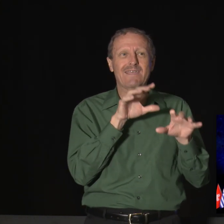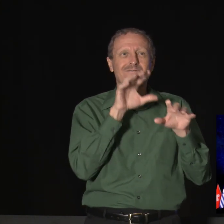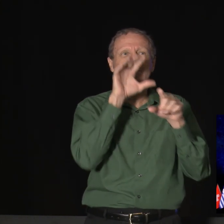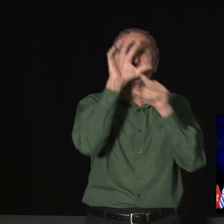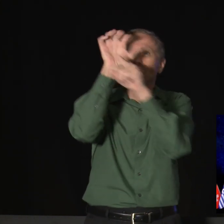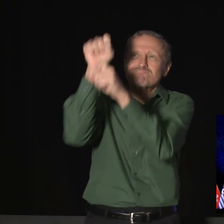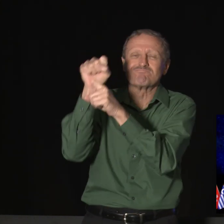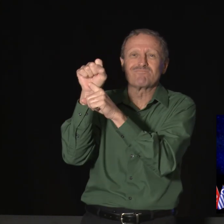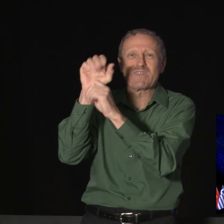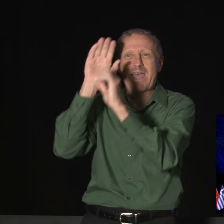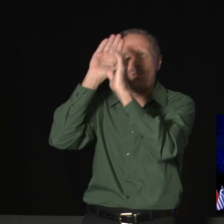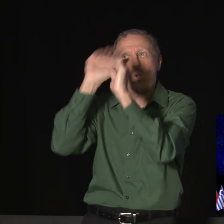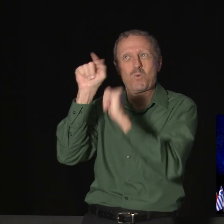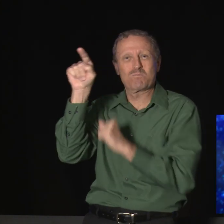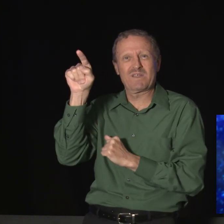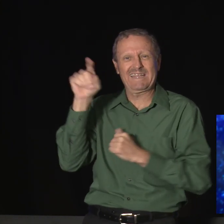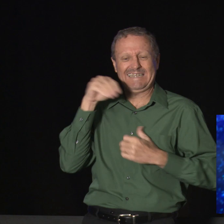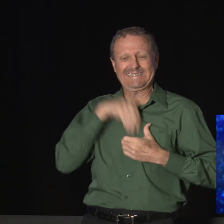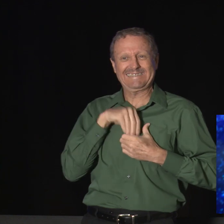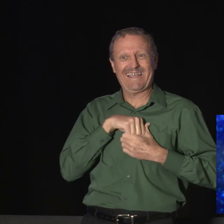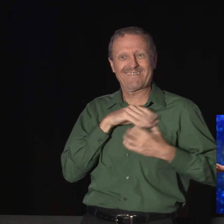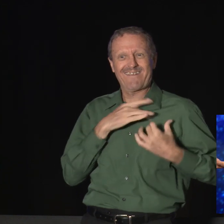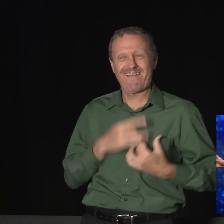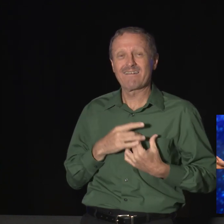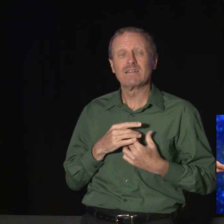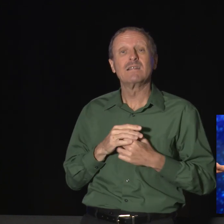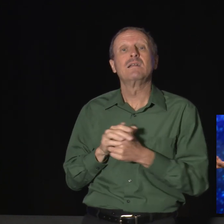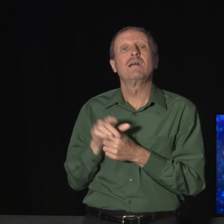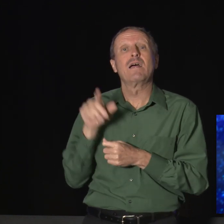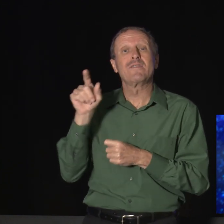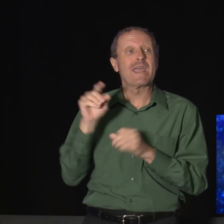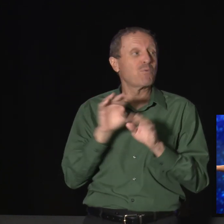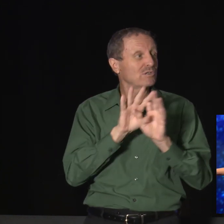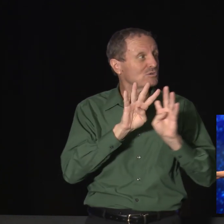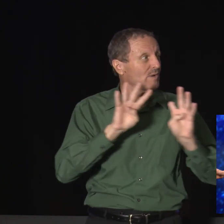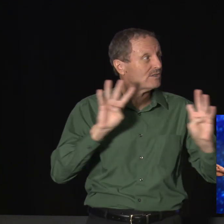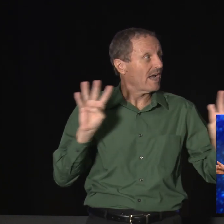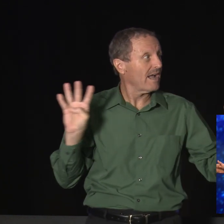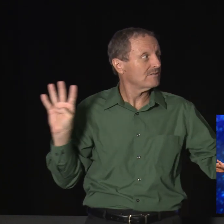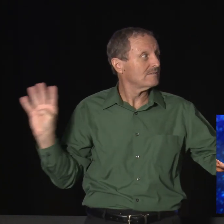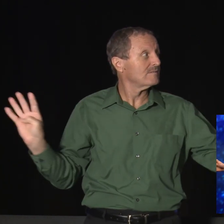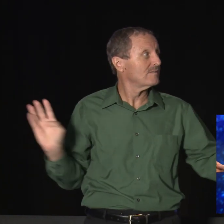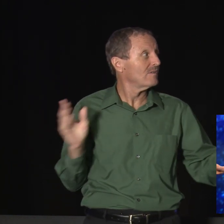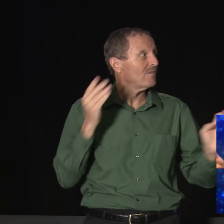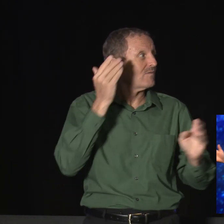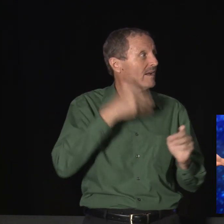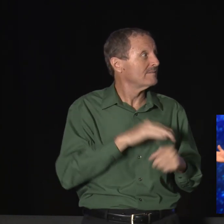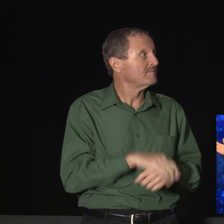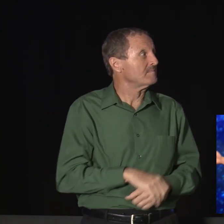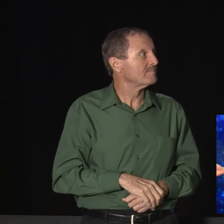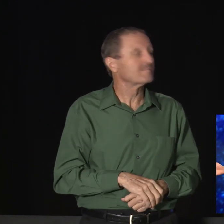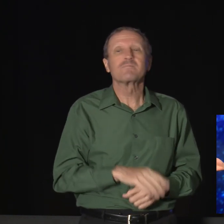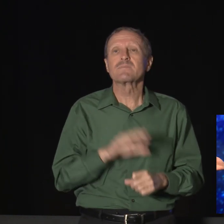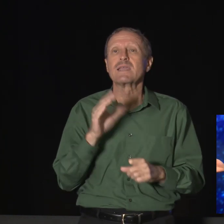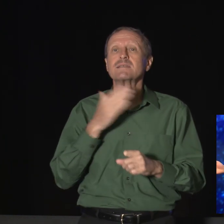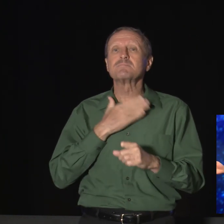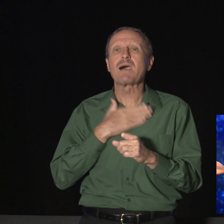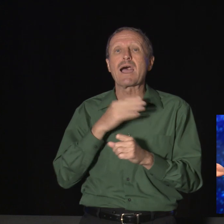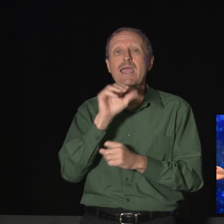burns within our hearts. And they're going to stretch out. They're going to stretch out across this front. And here's the